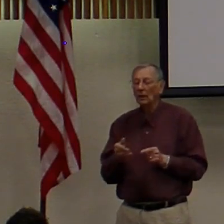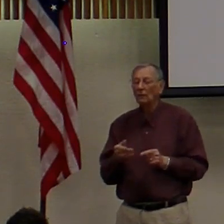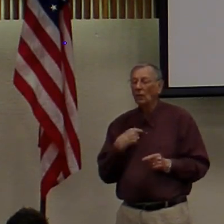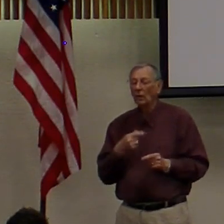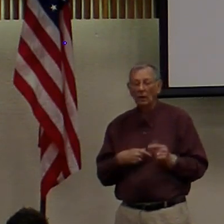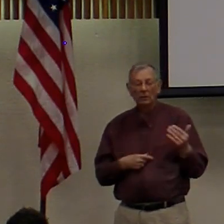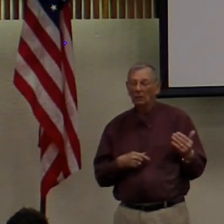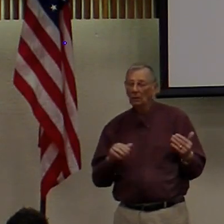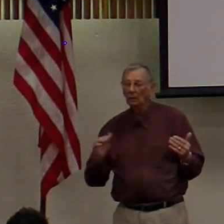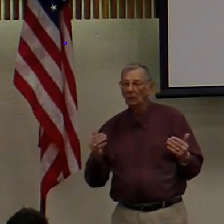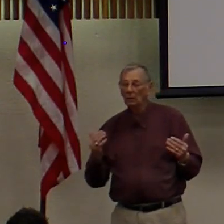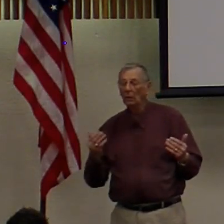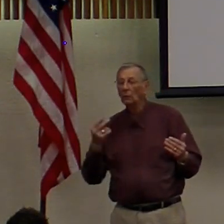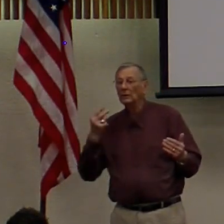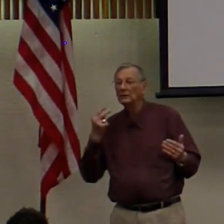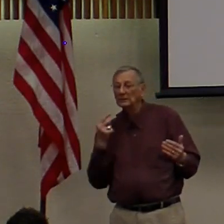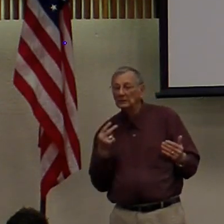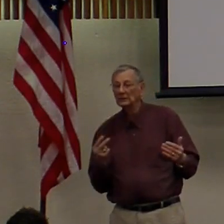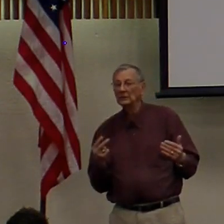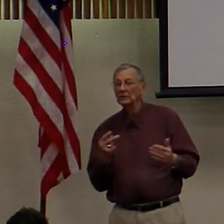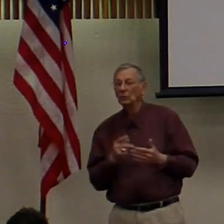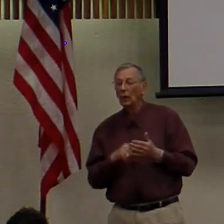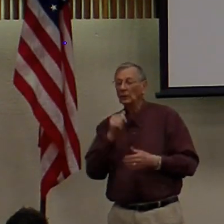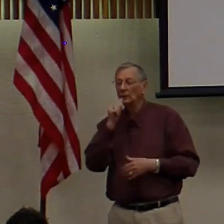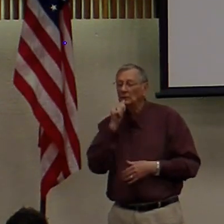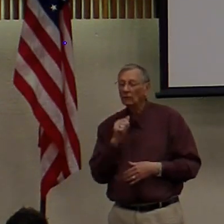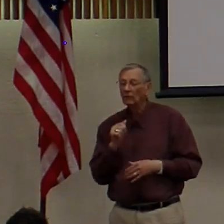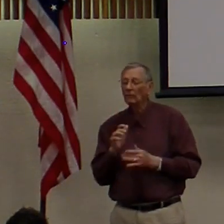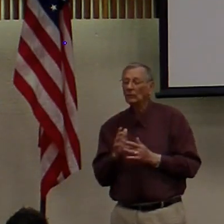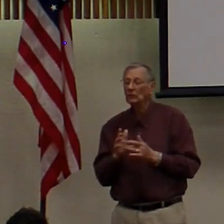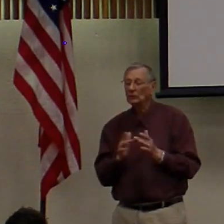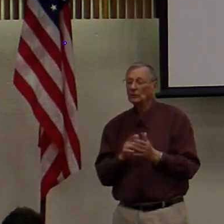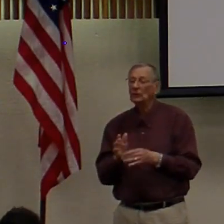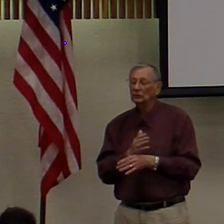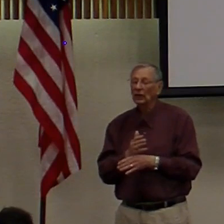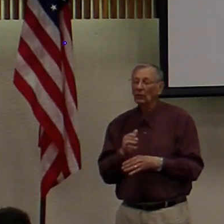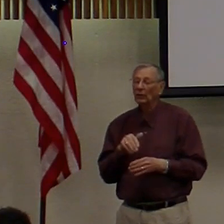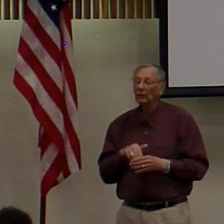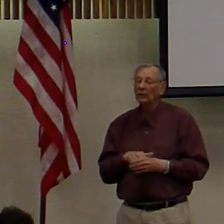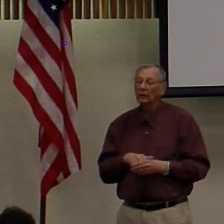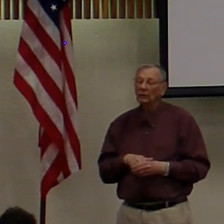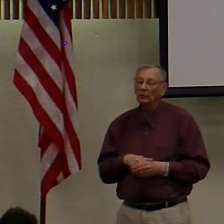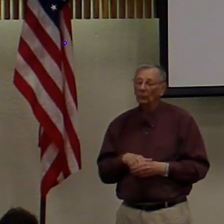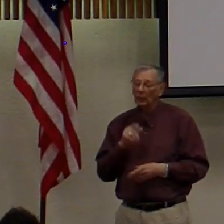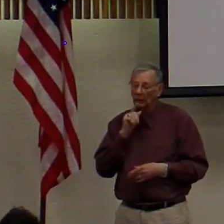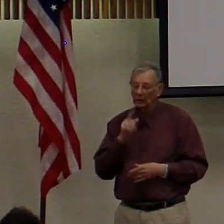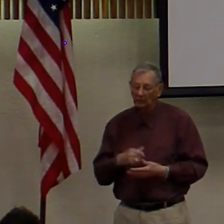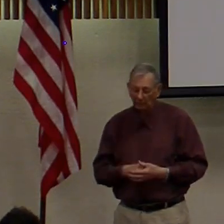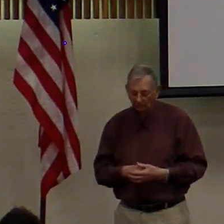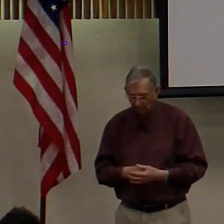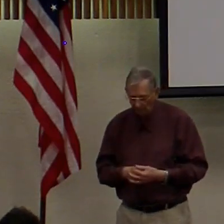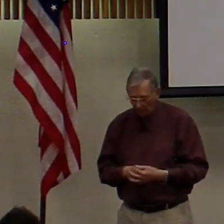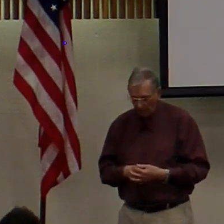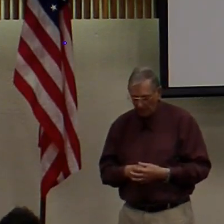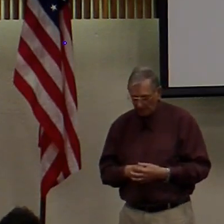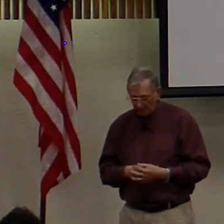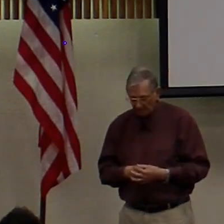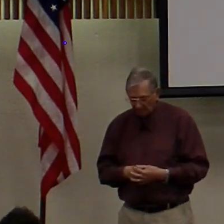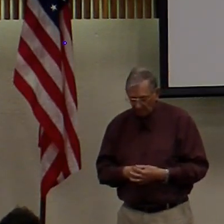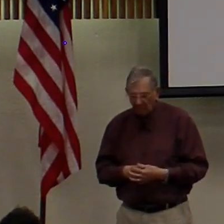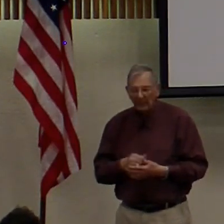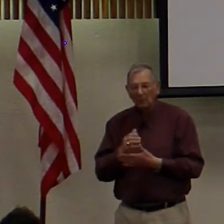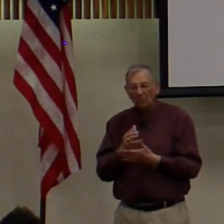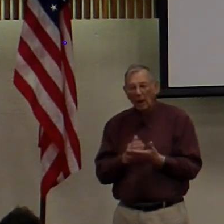perspective when we see what the suffering of Christ, sharing in the suffering of Christ really is. Well, part of